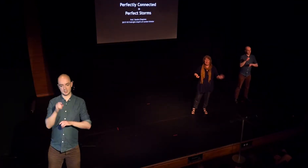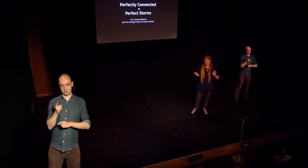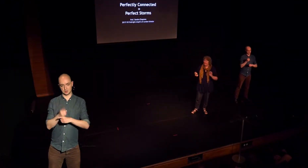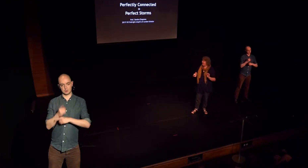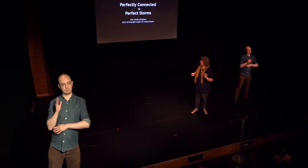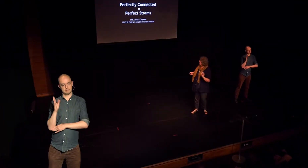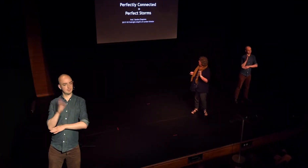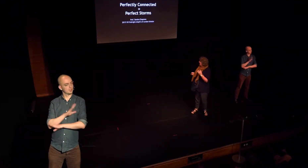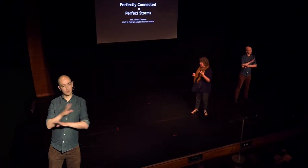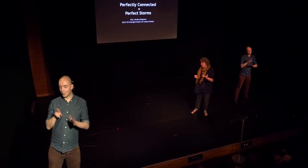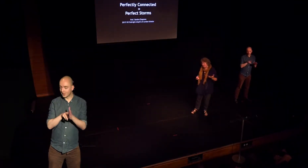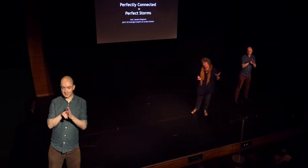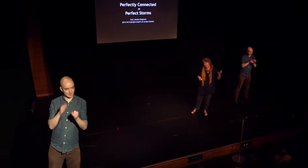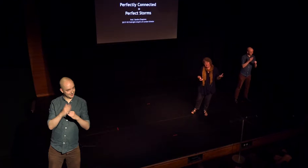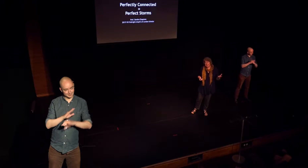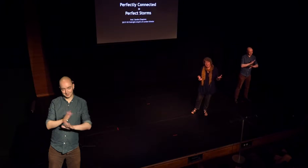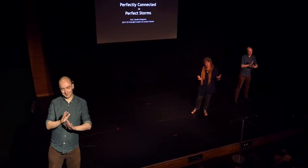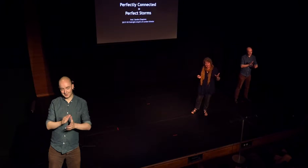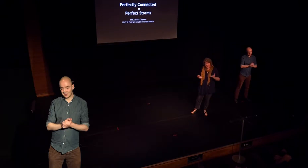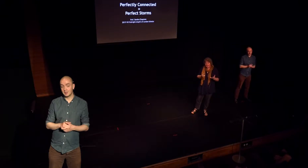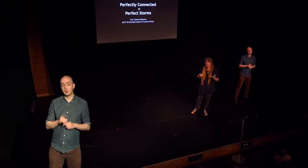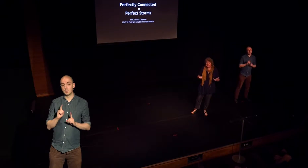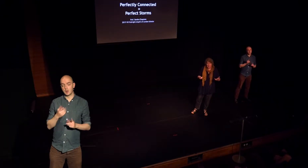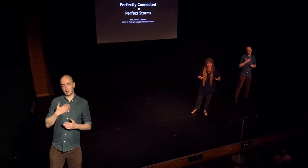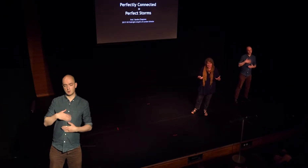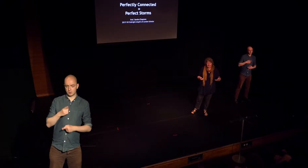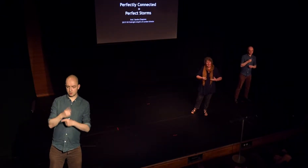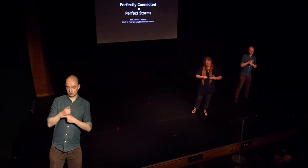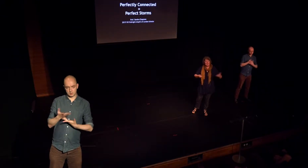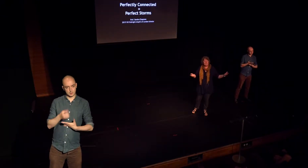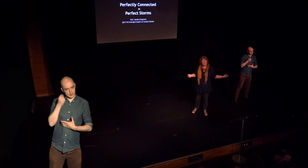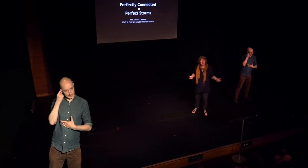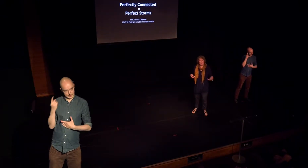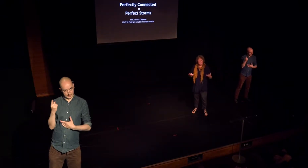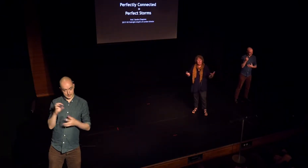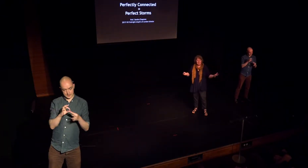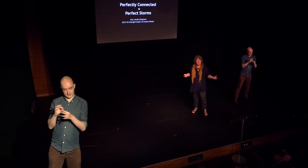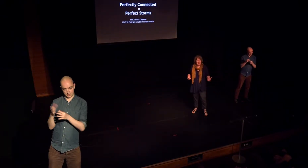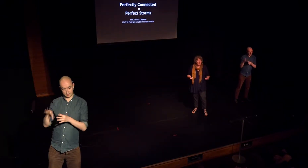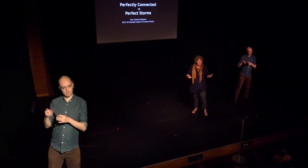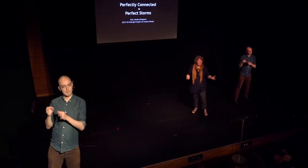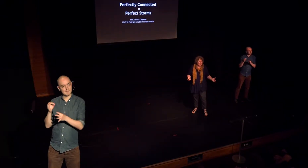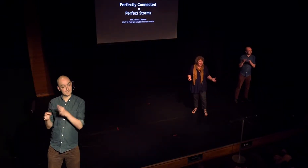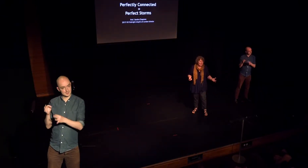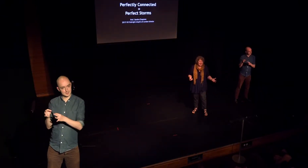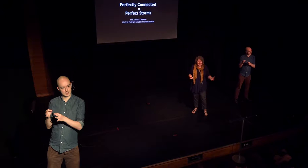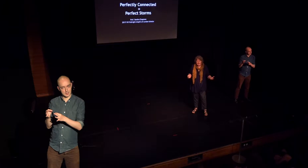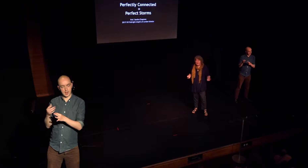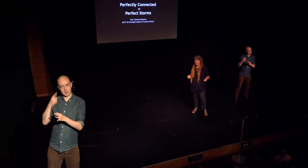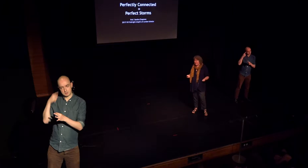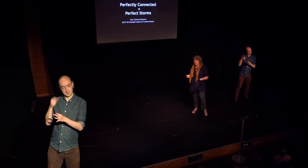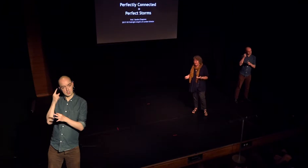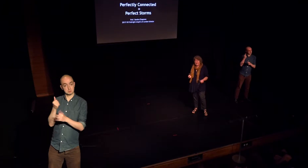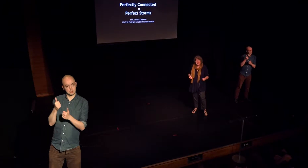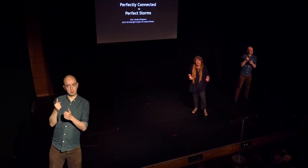end. But I'm going to talk about an idea that kind of comes from physics. And I'm going to talk about how to apply it more widely.